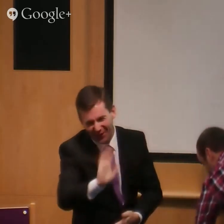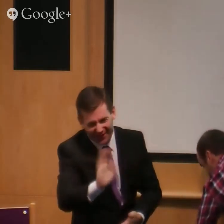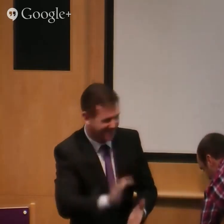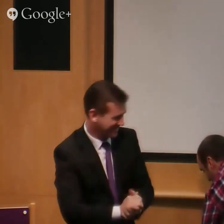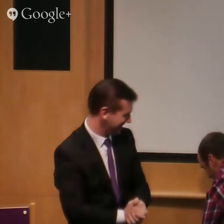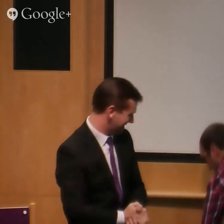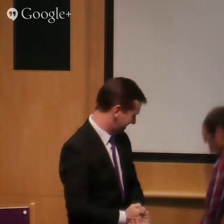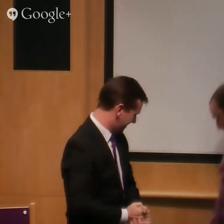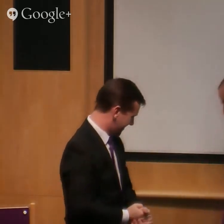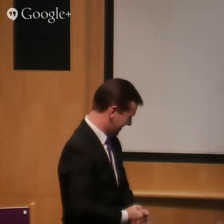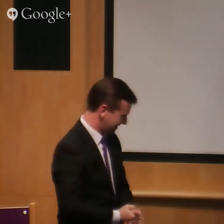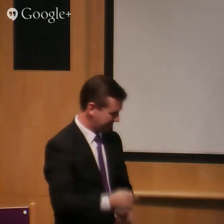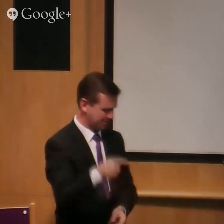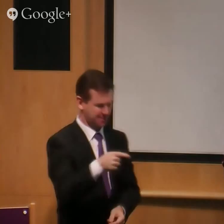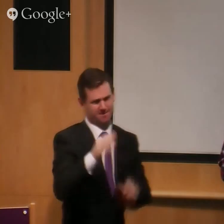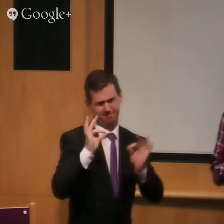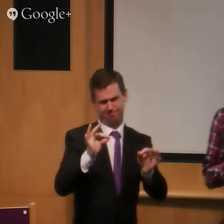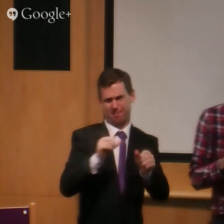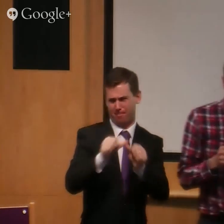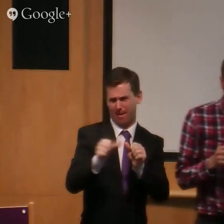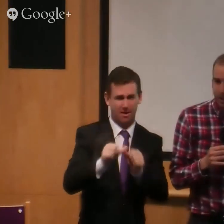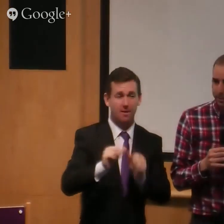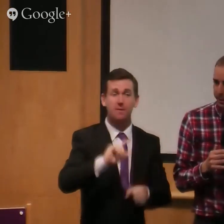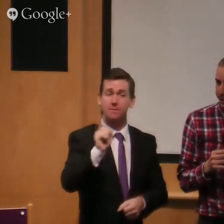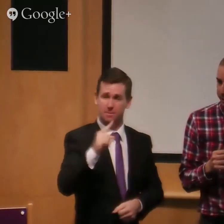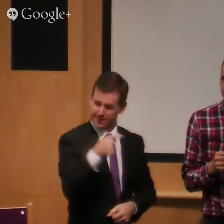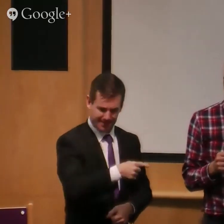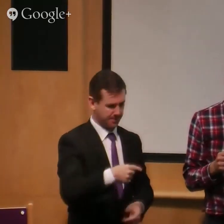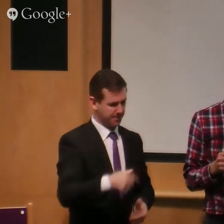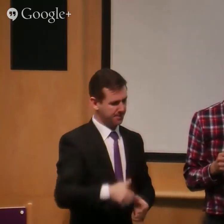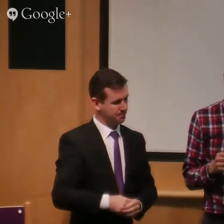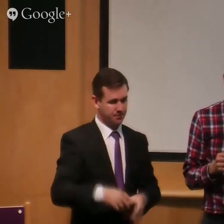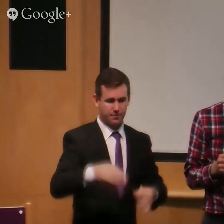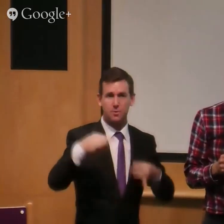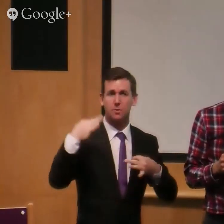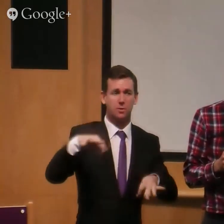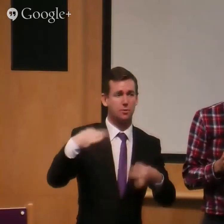So this is the certificate for